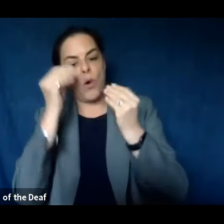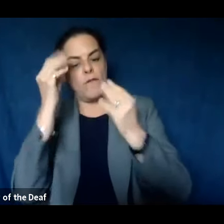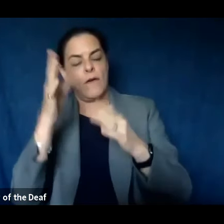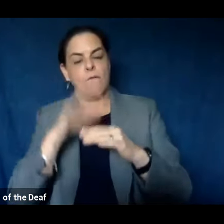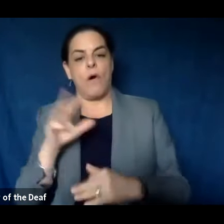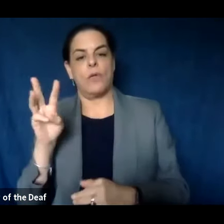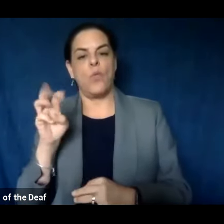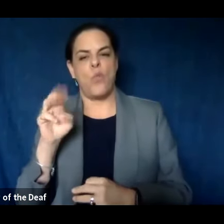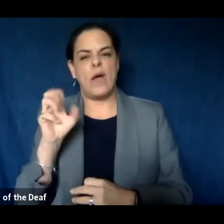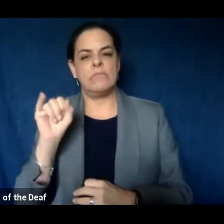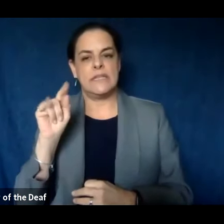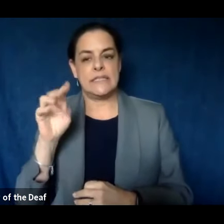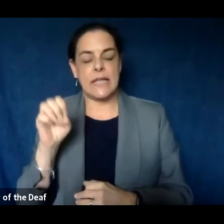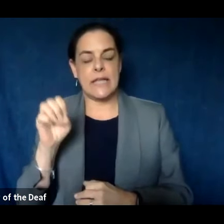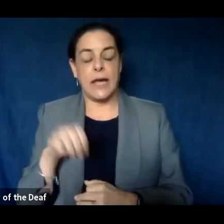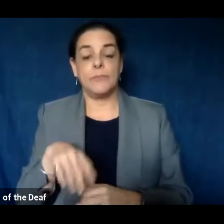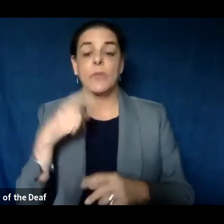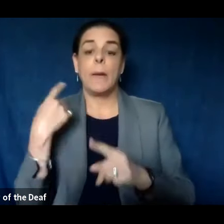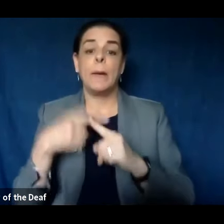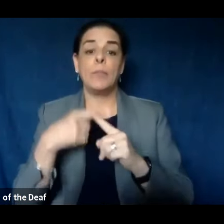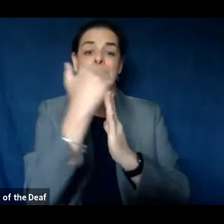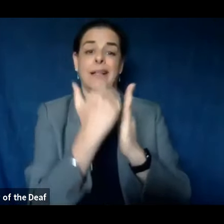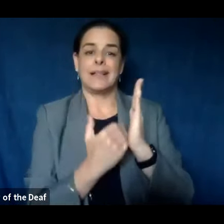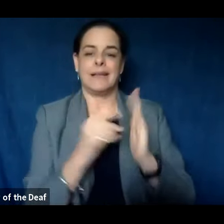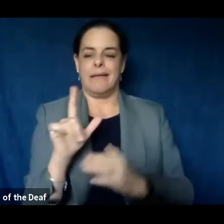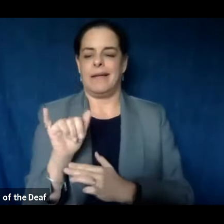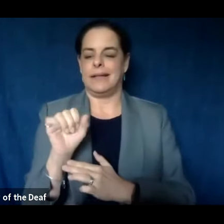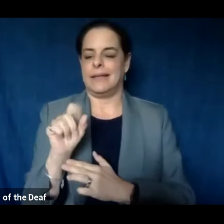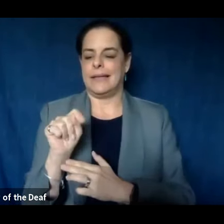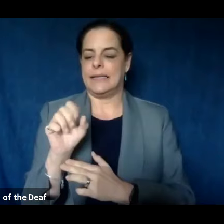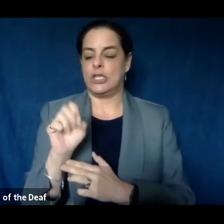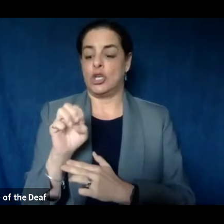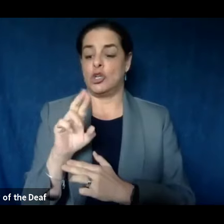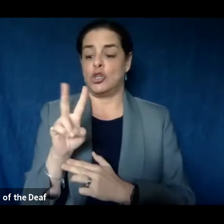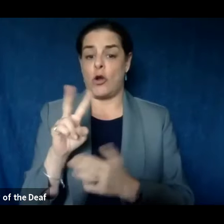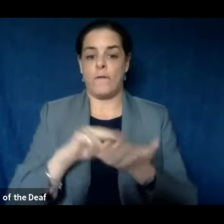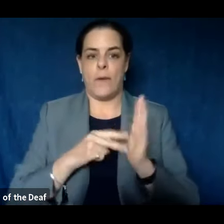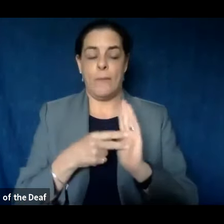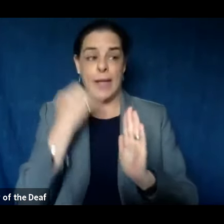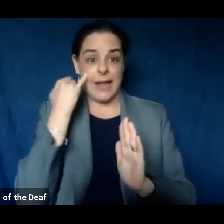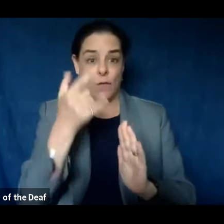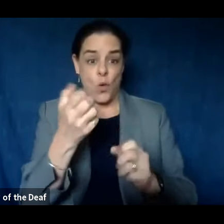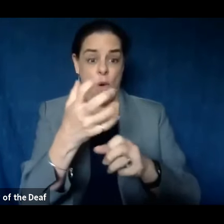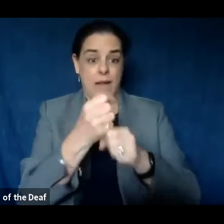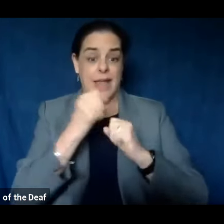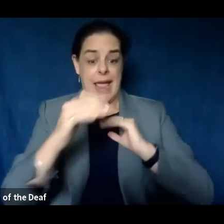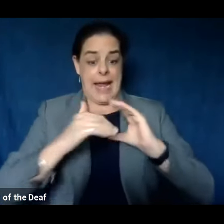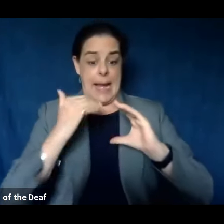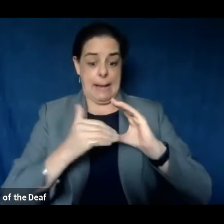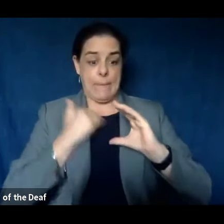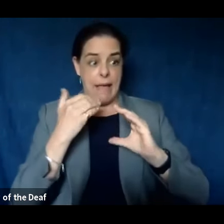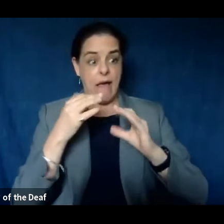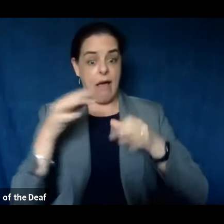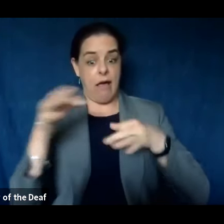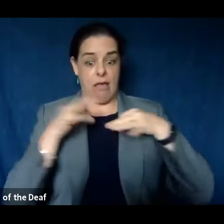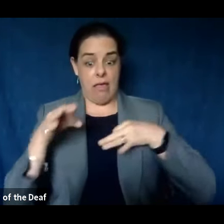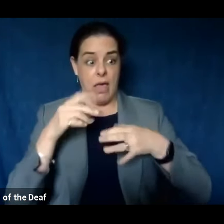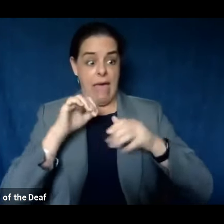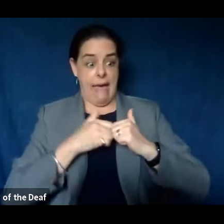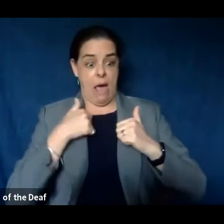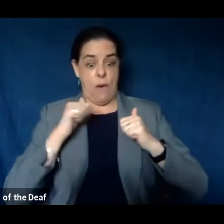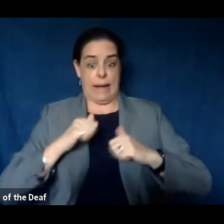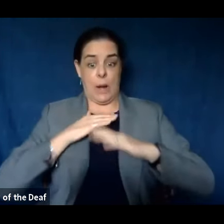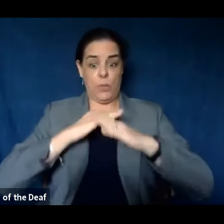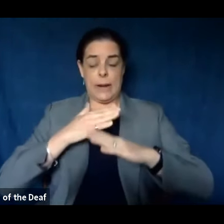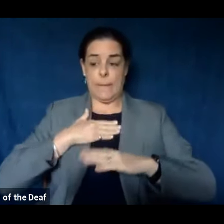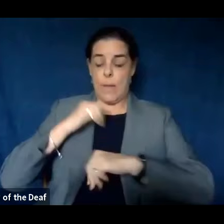listserv where employers can sign up for the email that will contain practical strategies employers can implement to protect their employees